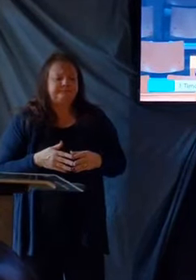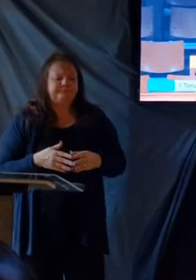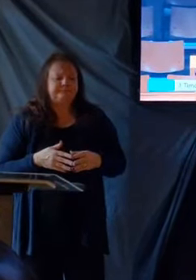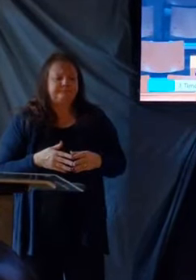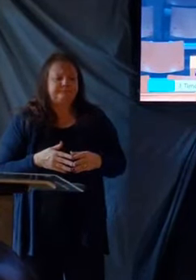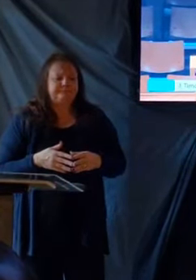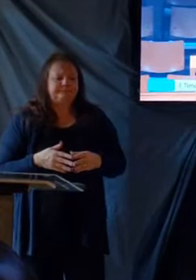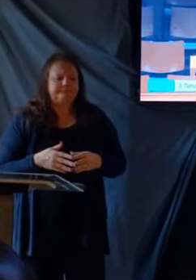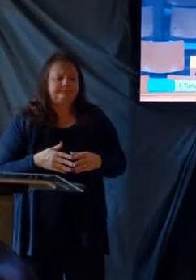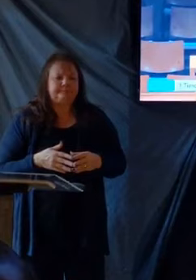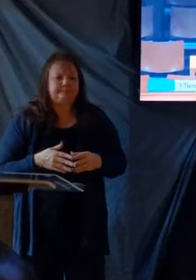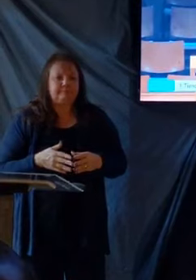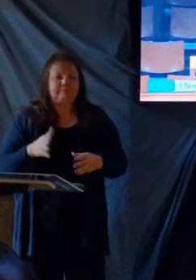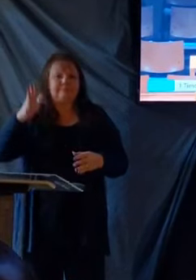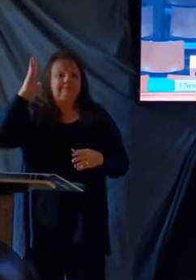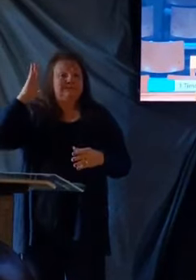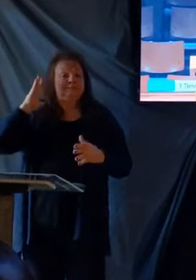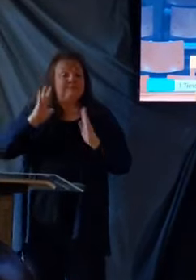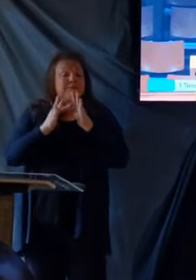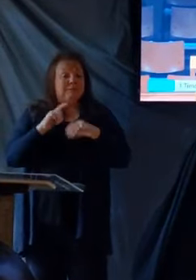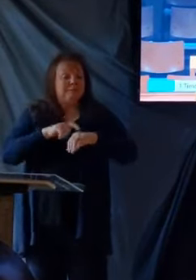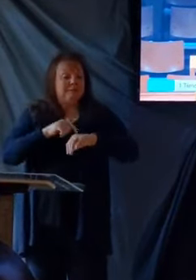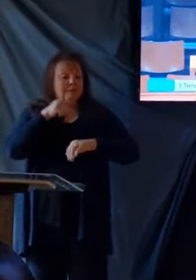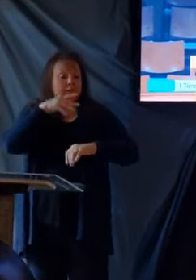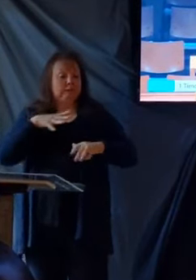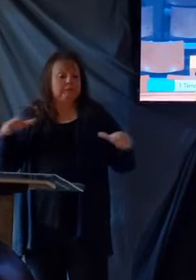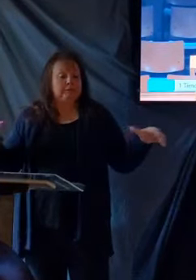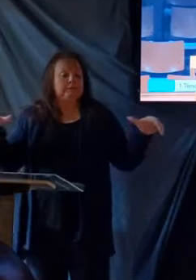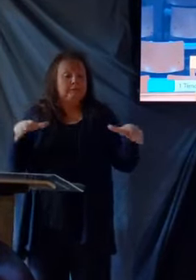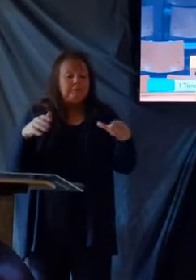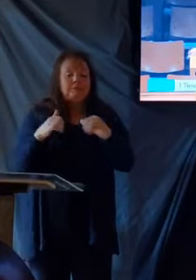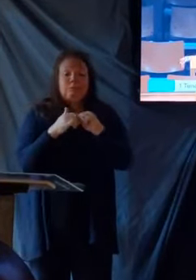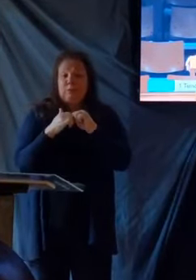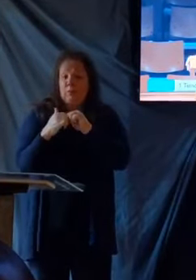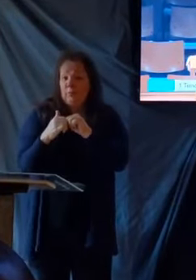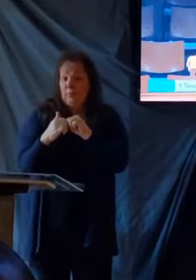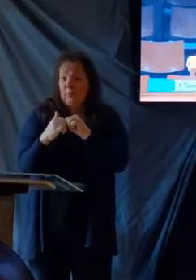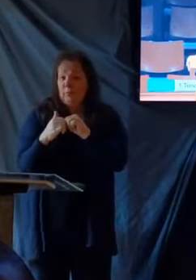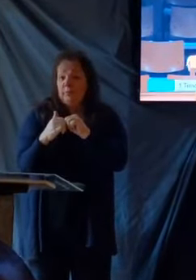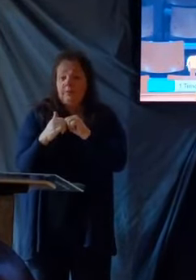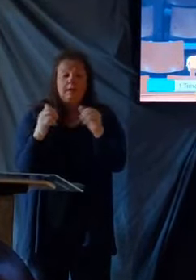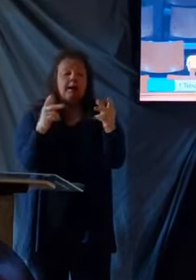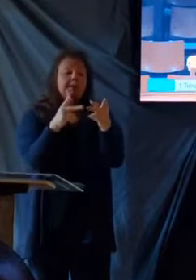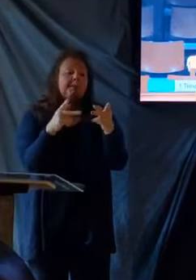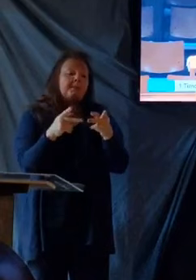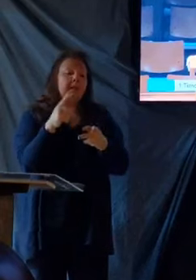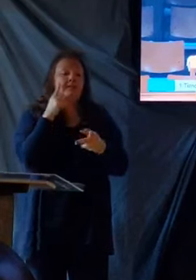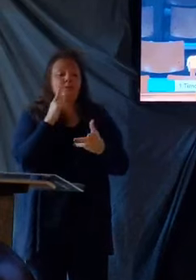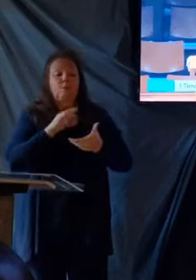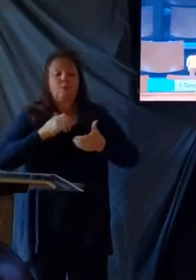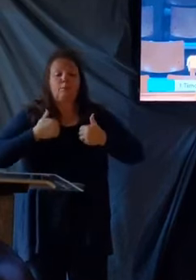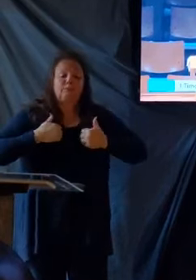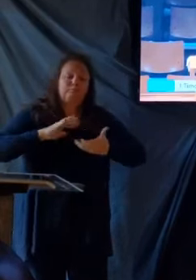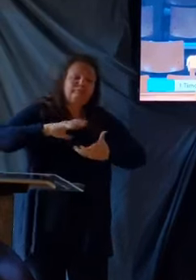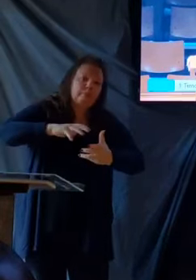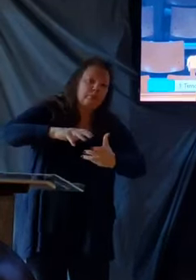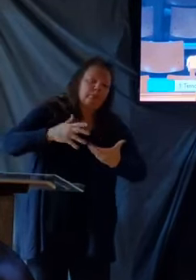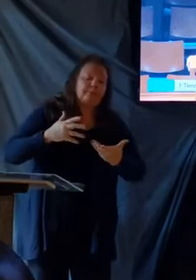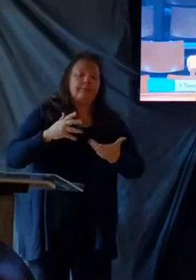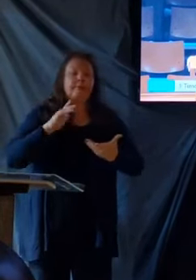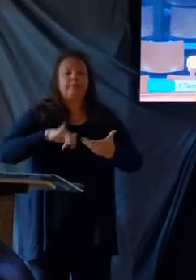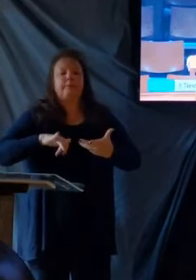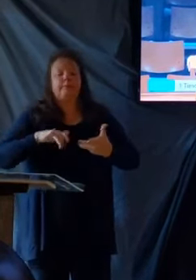in biblical times, the women would get together at the place where they did their wash. Those kind